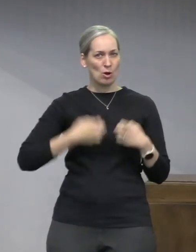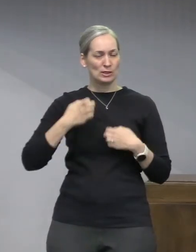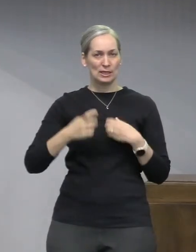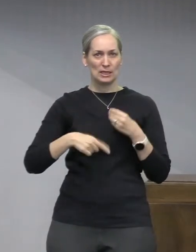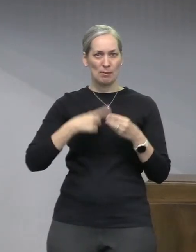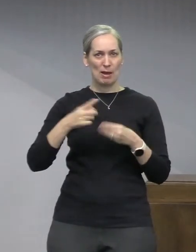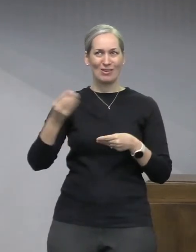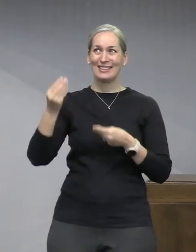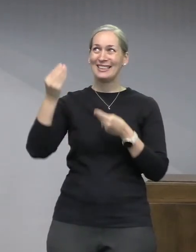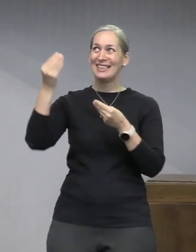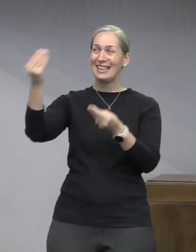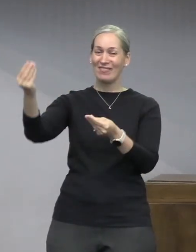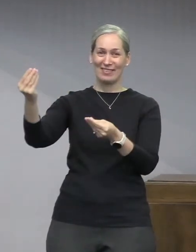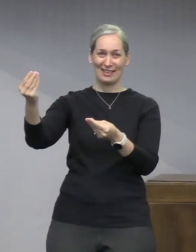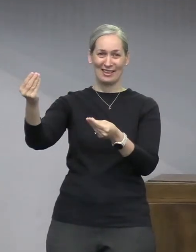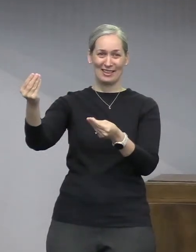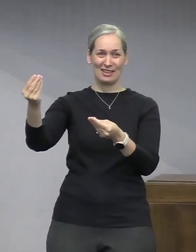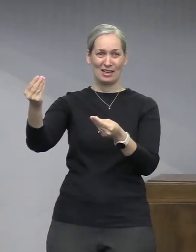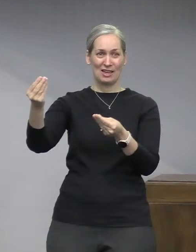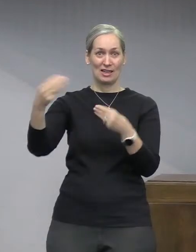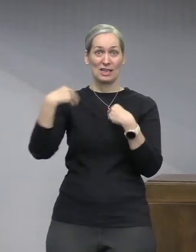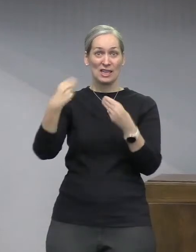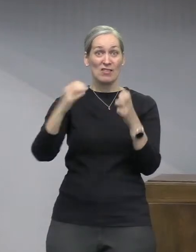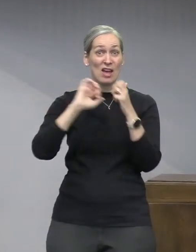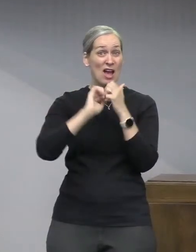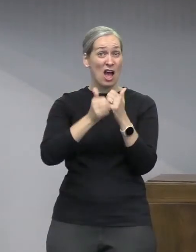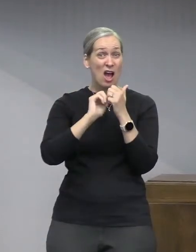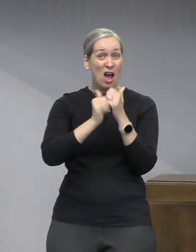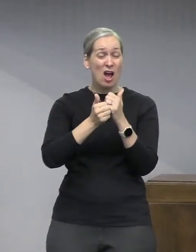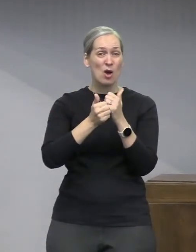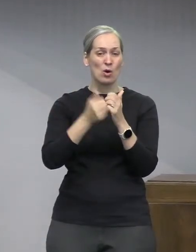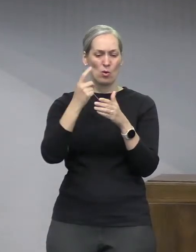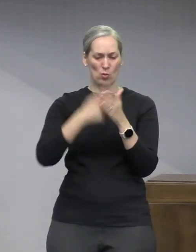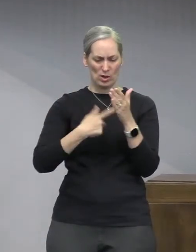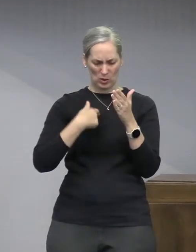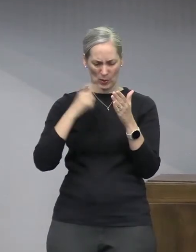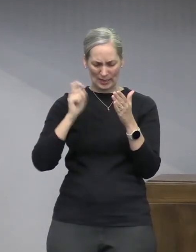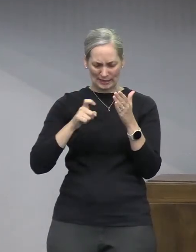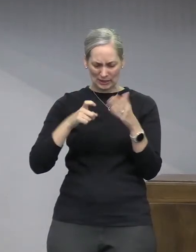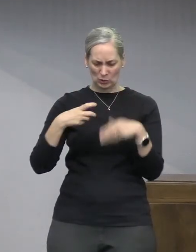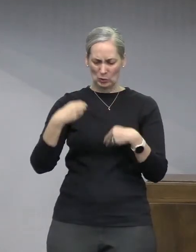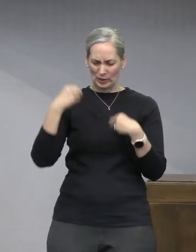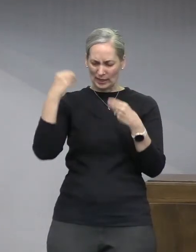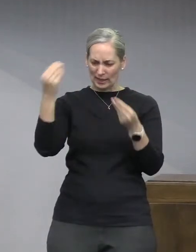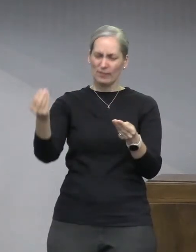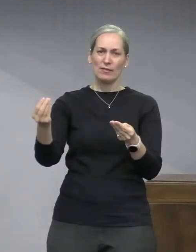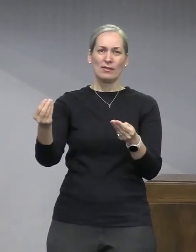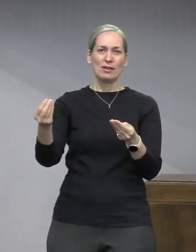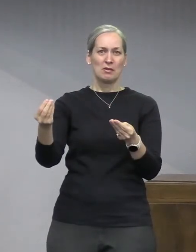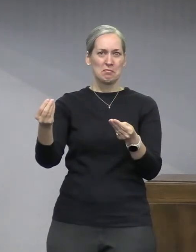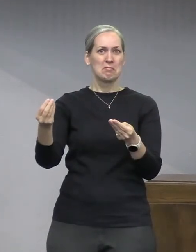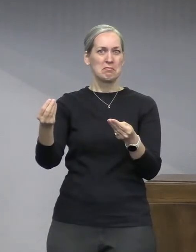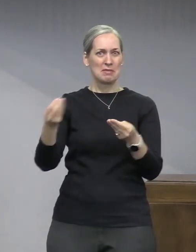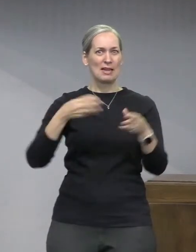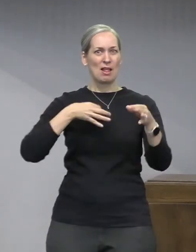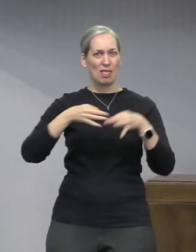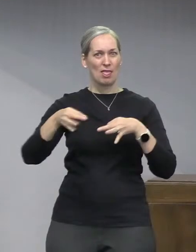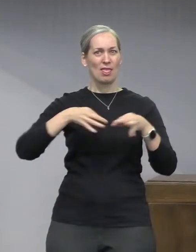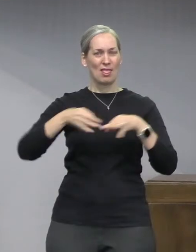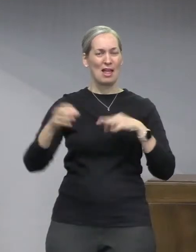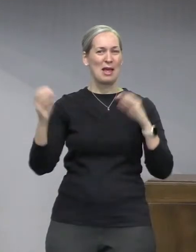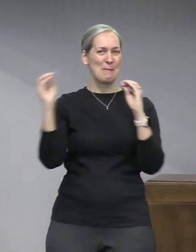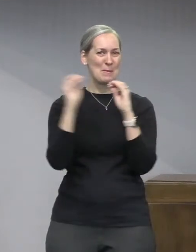give. And if it is to give, how am I to give? What am I to give? And it unpacks even more.